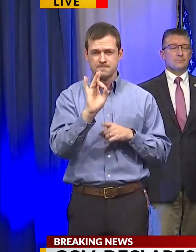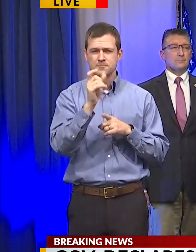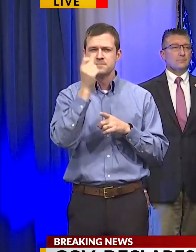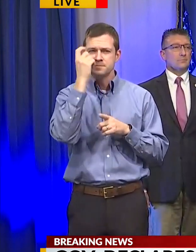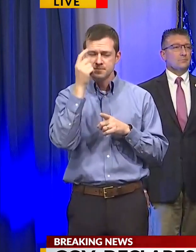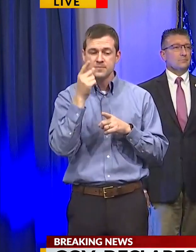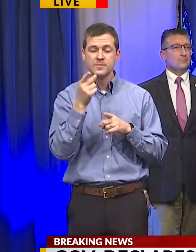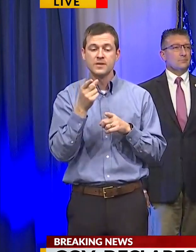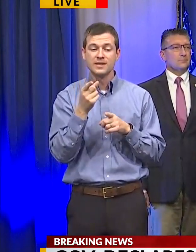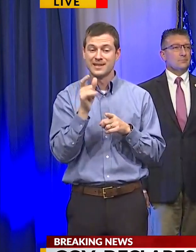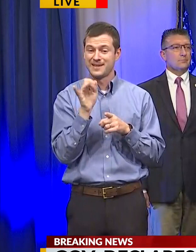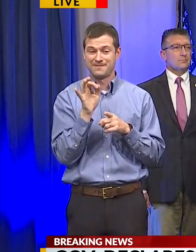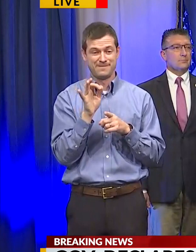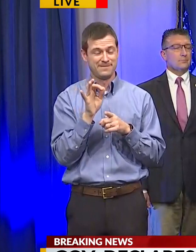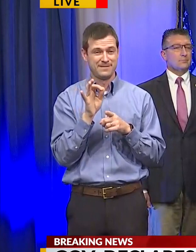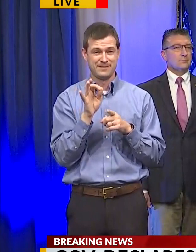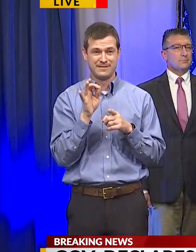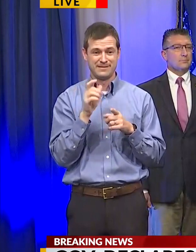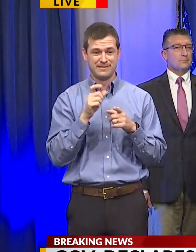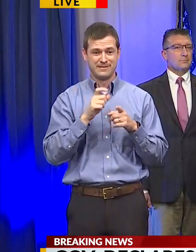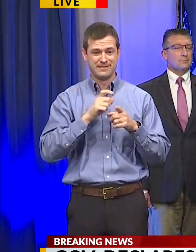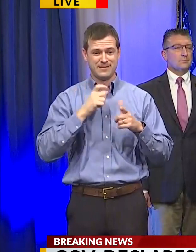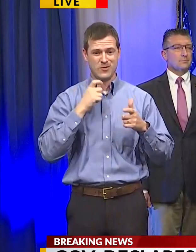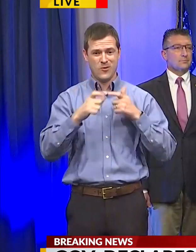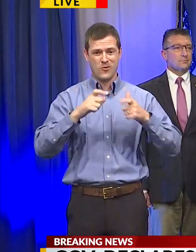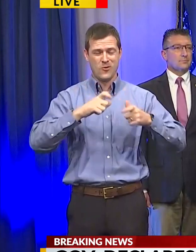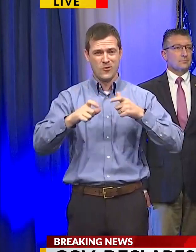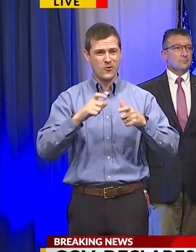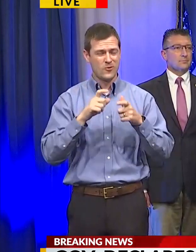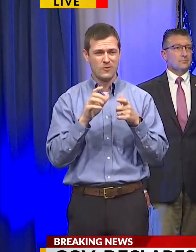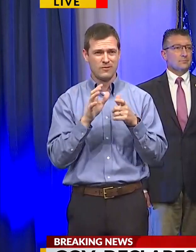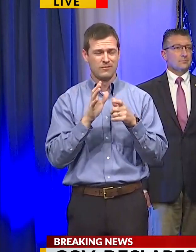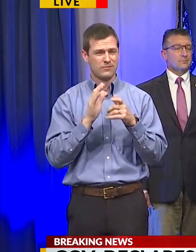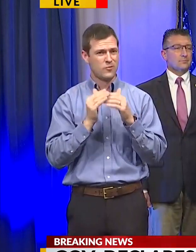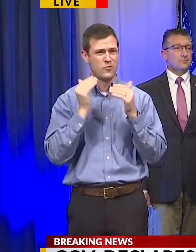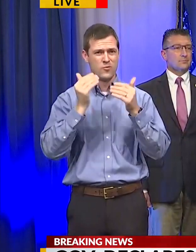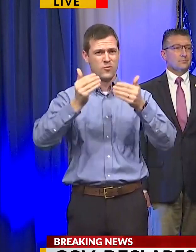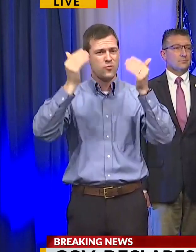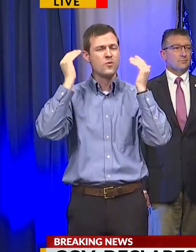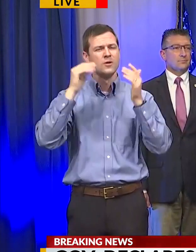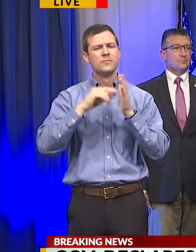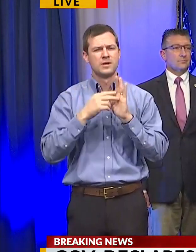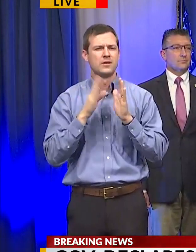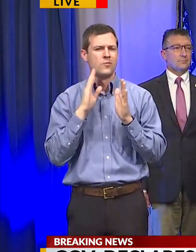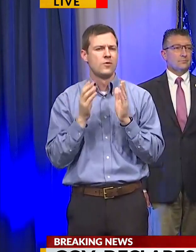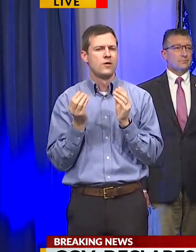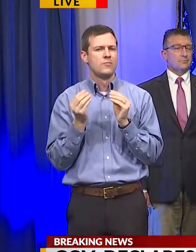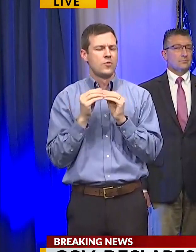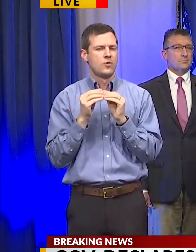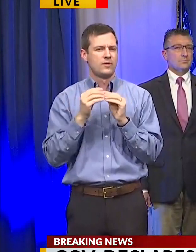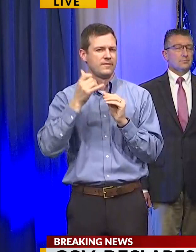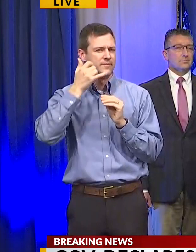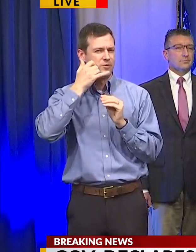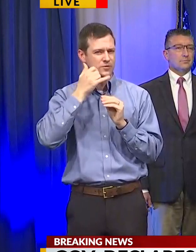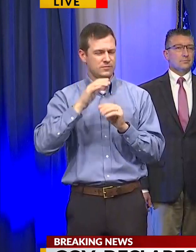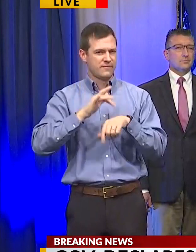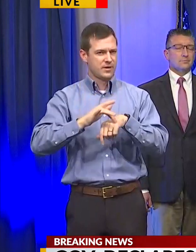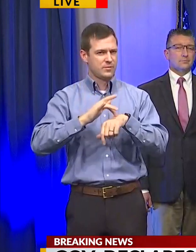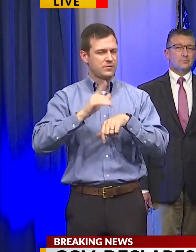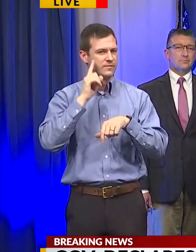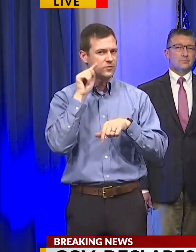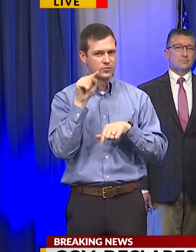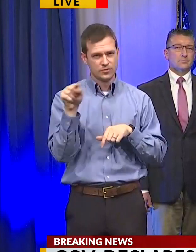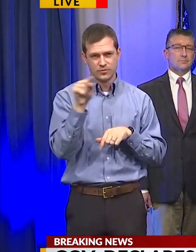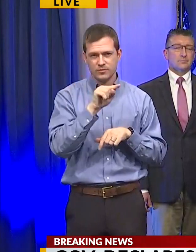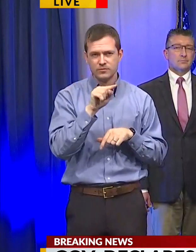We'll increase capacity on that hotline as needed, and so that way everyone will have an opportunity to call and reach